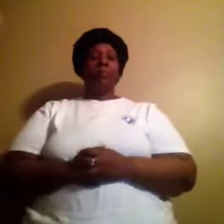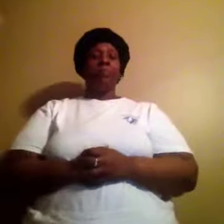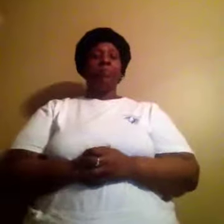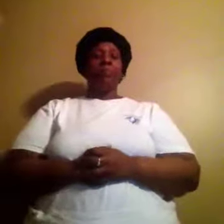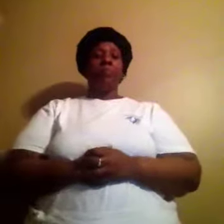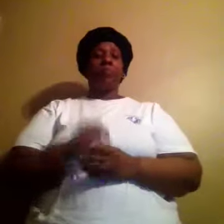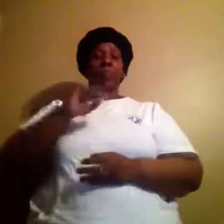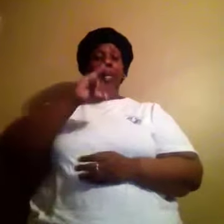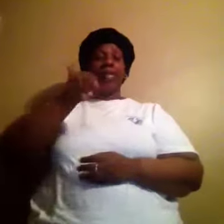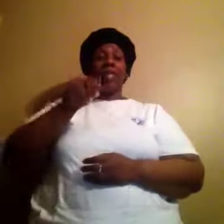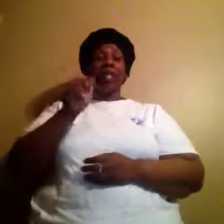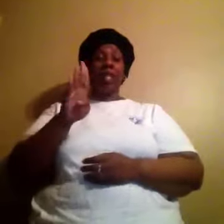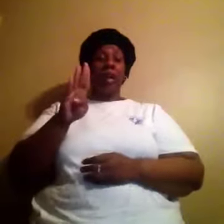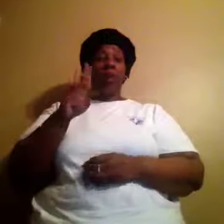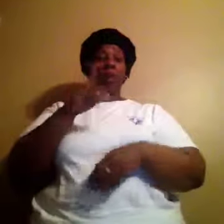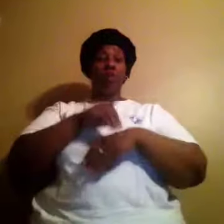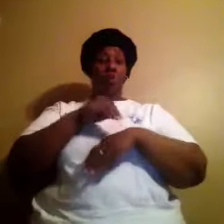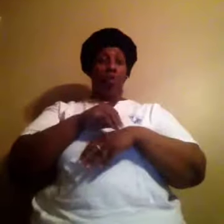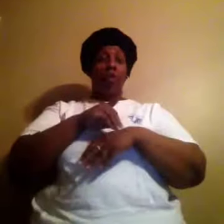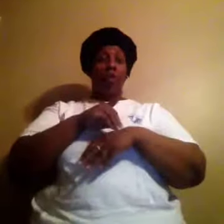Job duties. Okay?